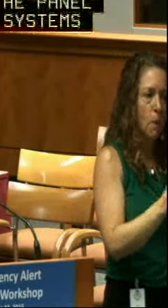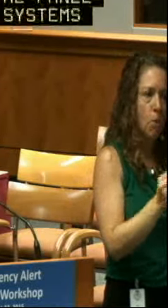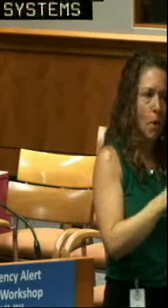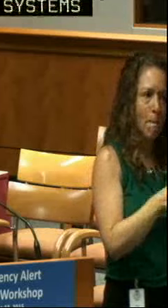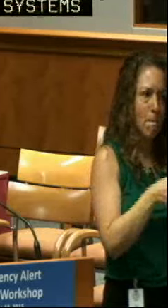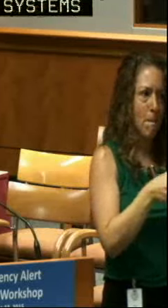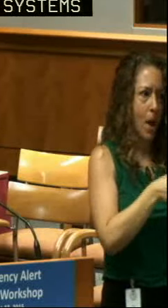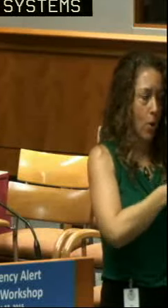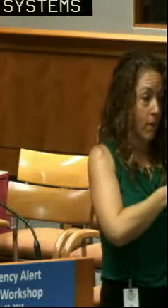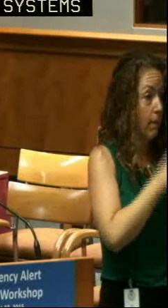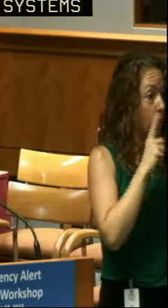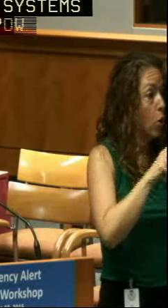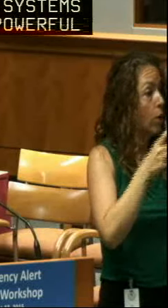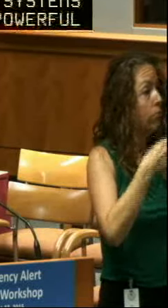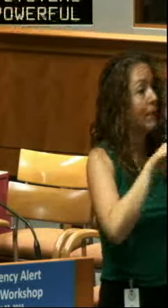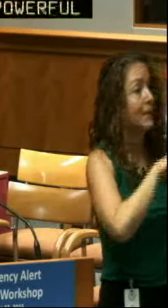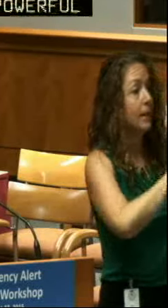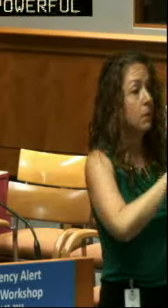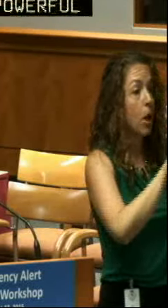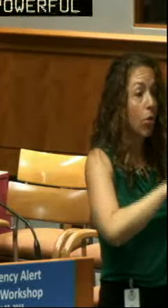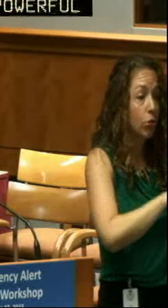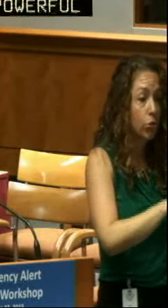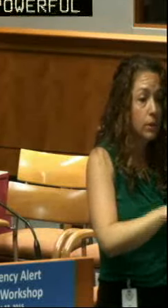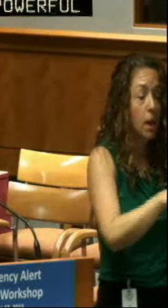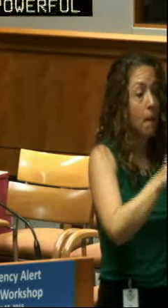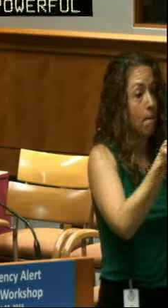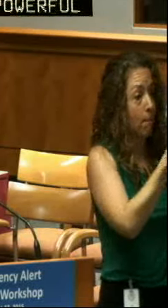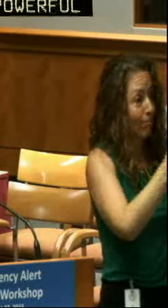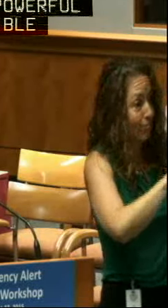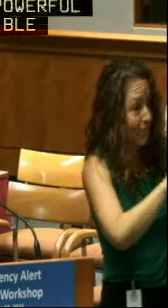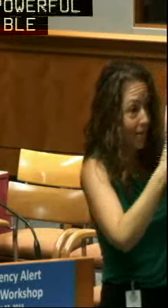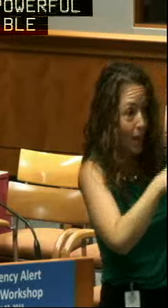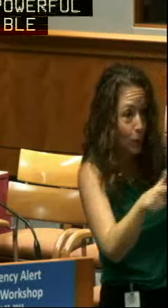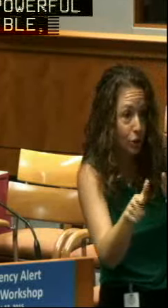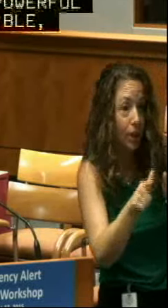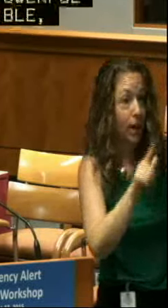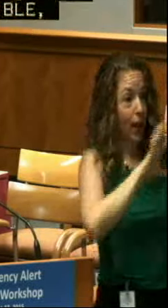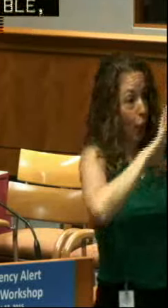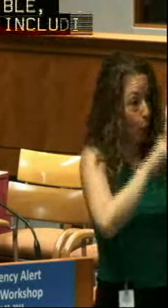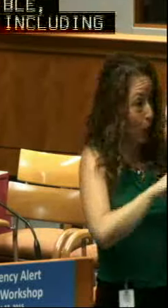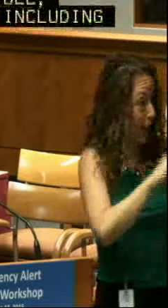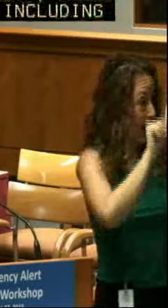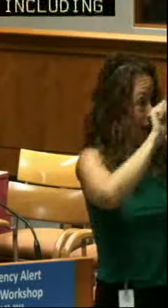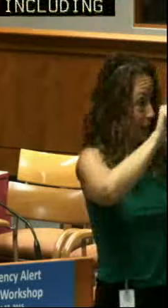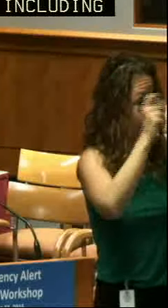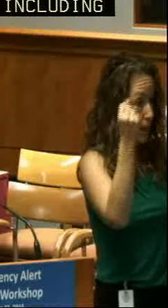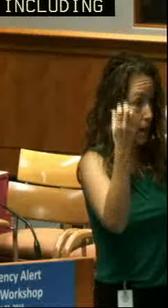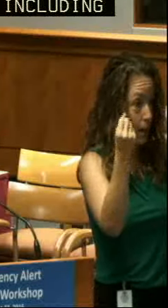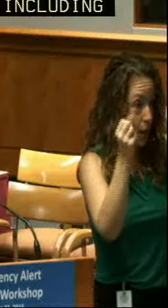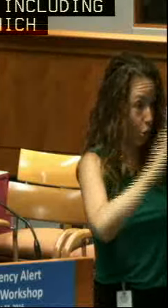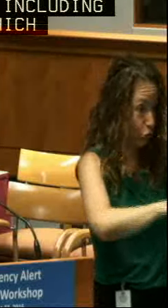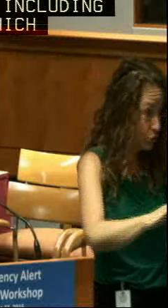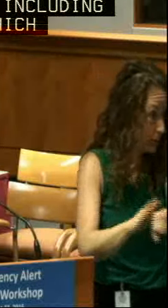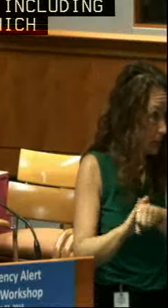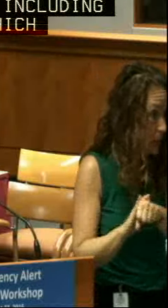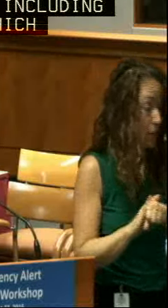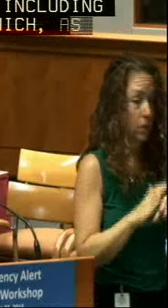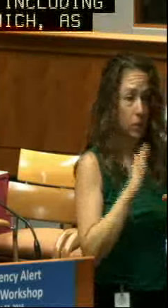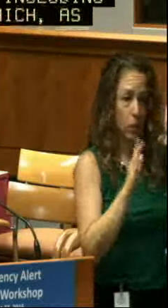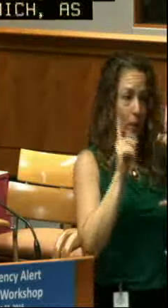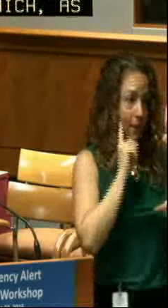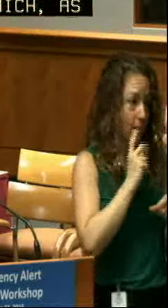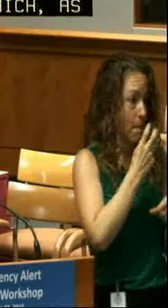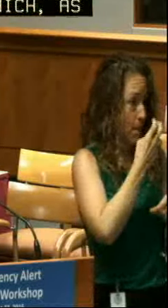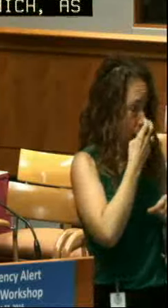multilingual alerts, including American Sign Language, as well as alerts that provide the deaf and blind with full access to life-saving information through the use